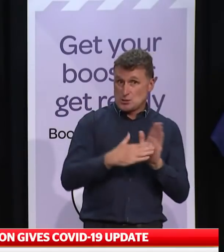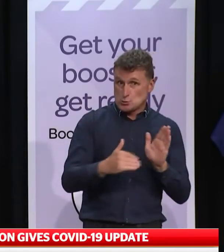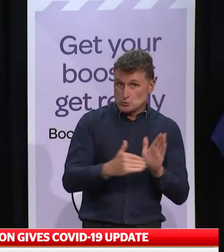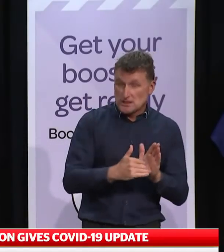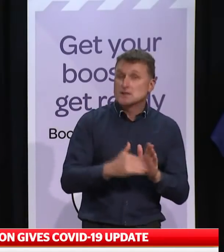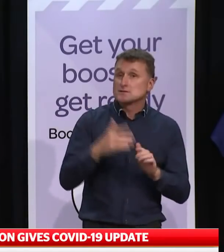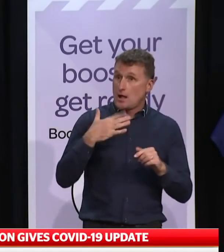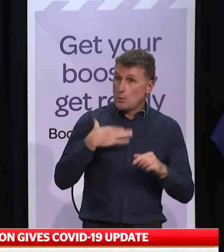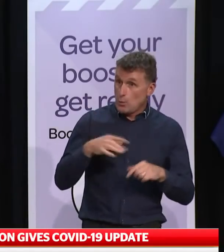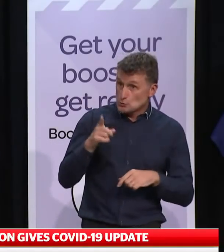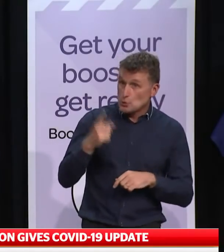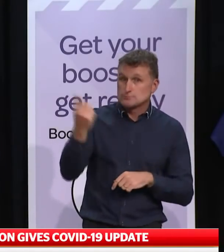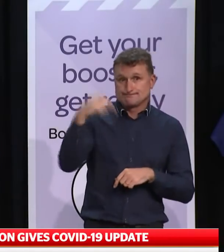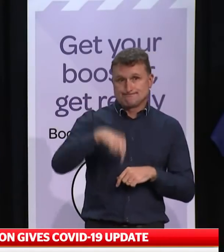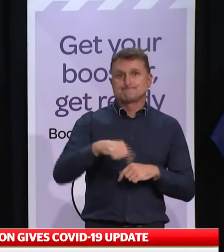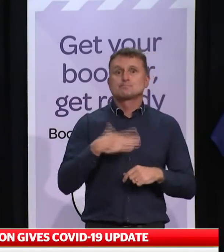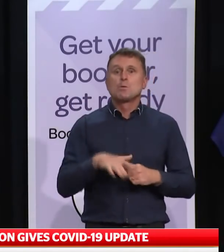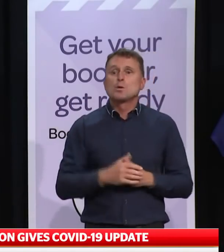take it up.